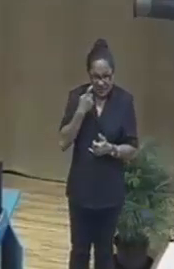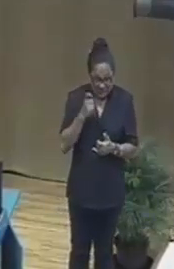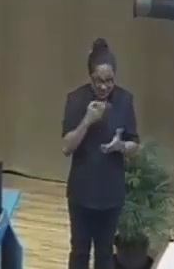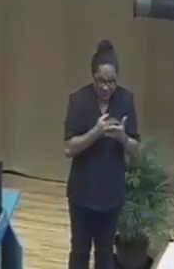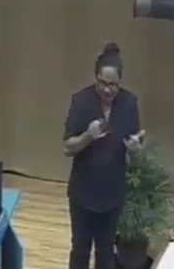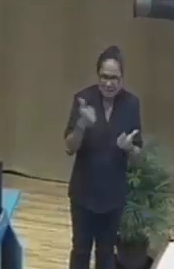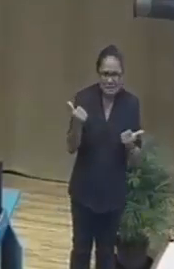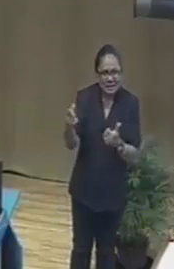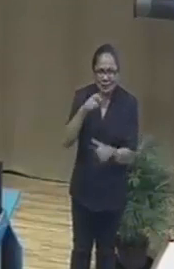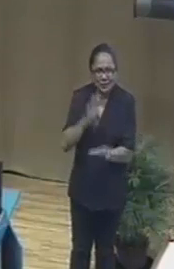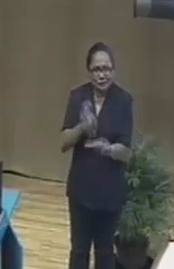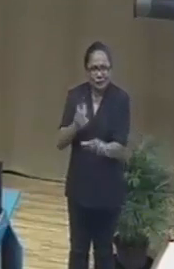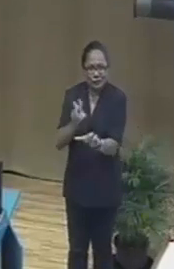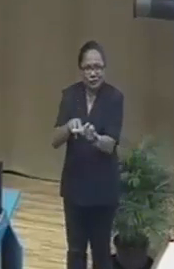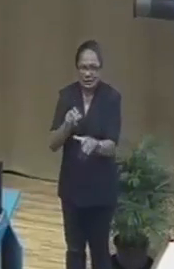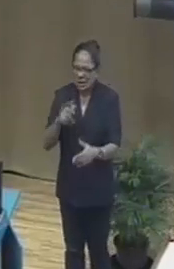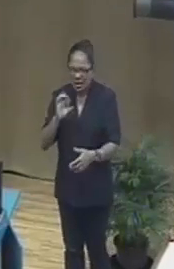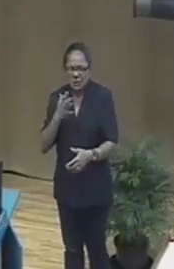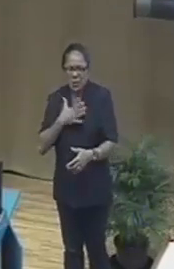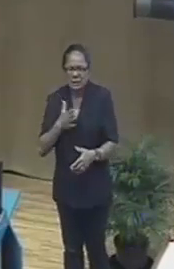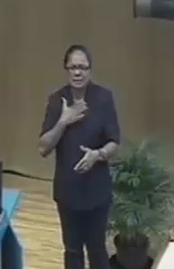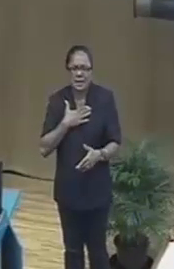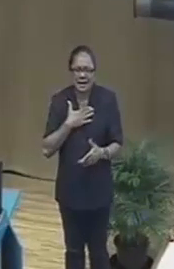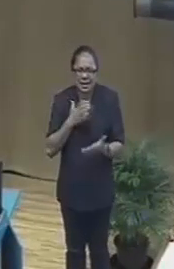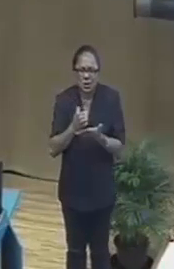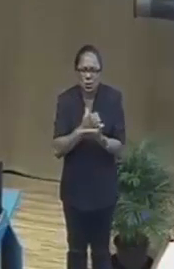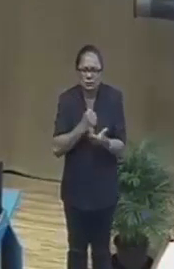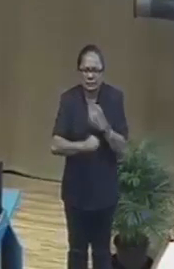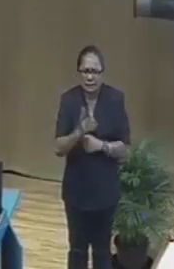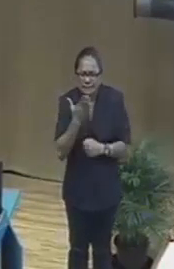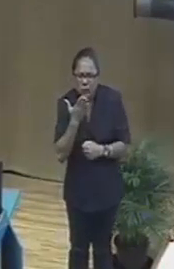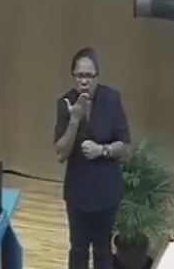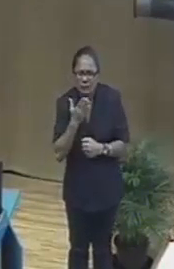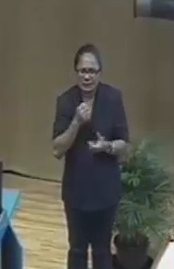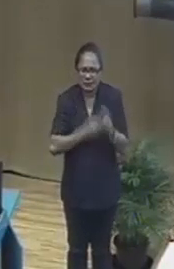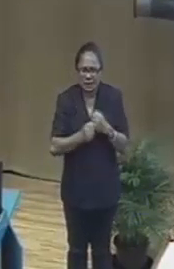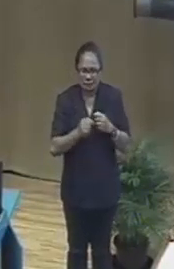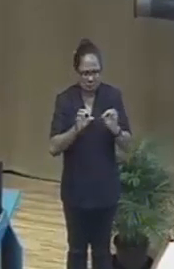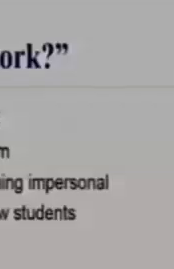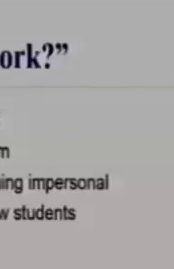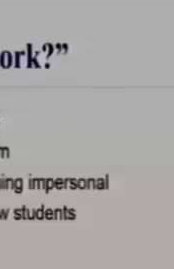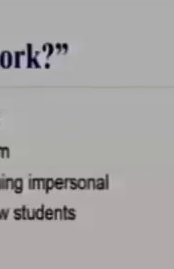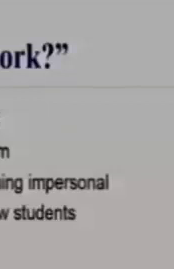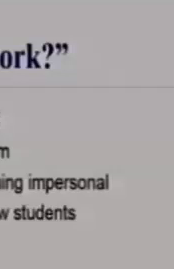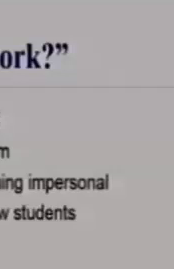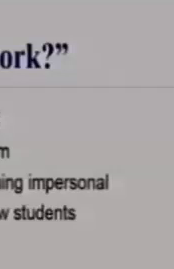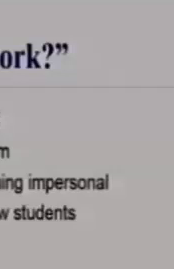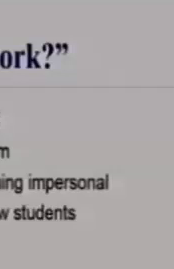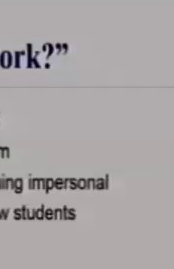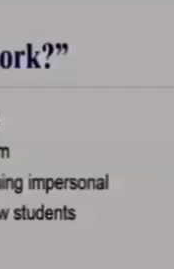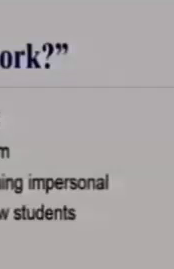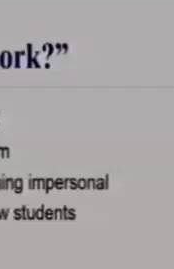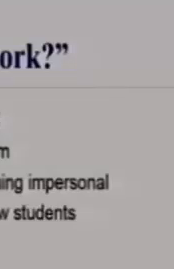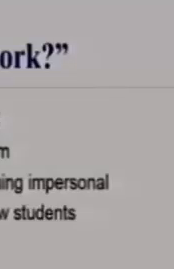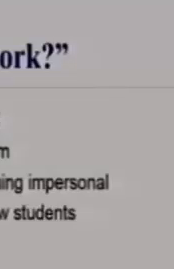was afraid of my course becoming dry and impersonal, just sitting there on the web. And I was also afraid of not getting